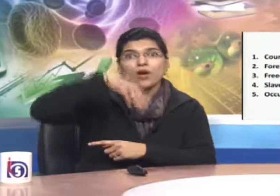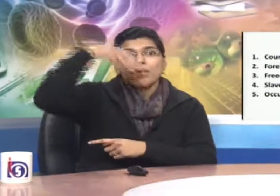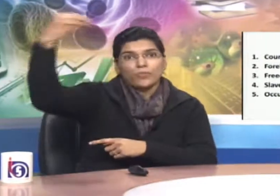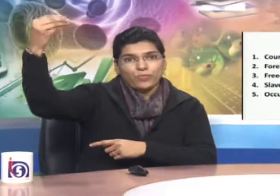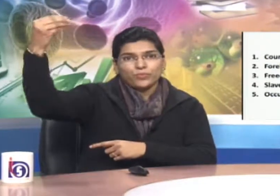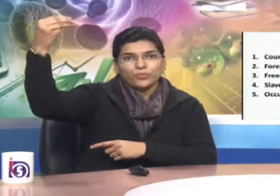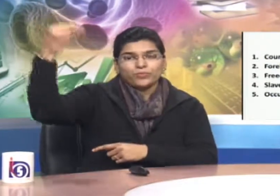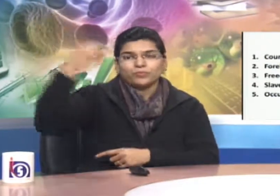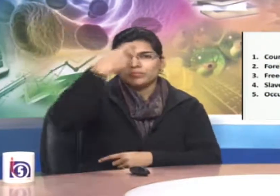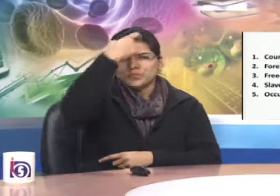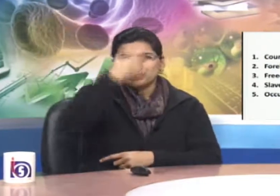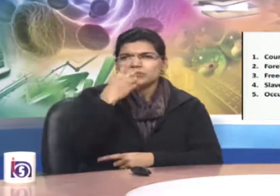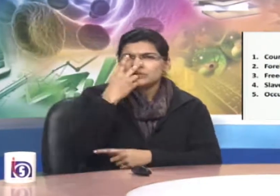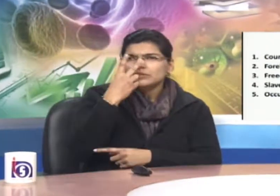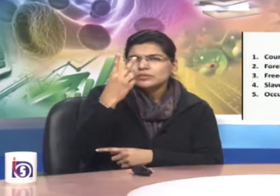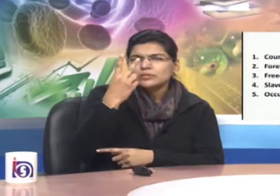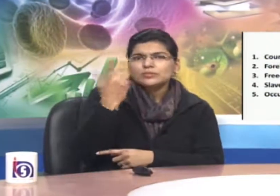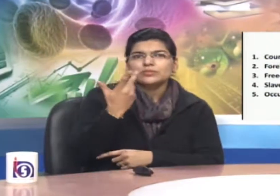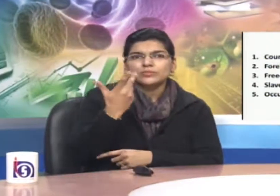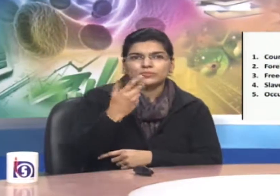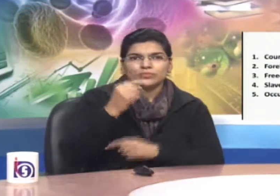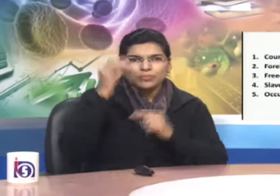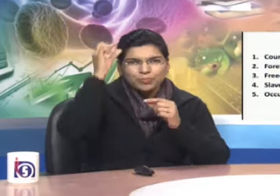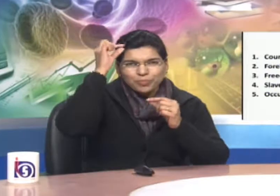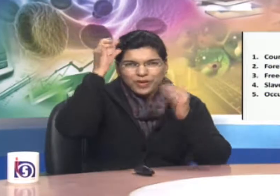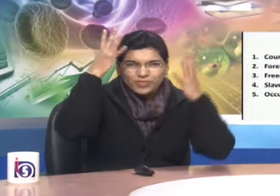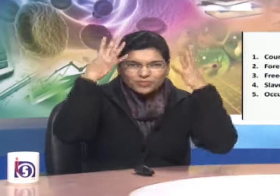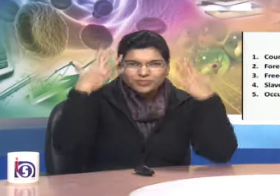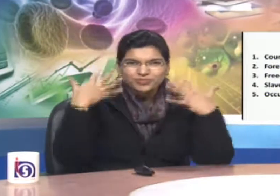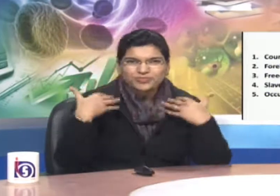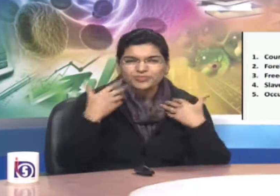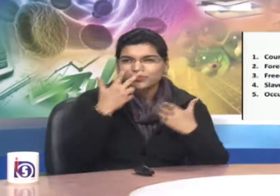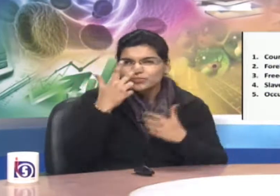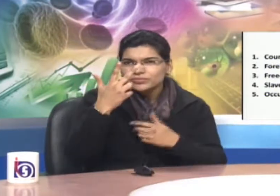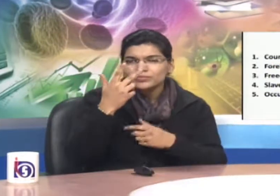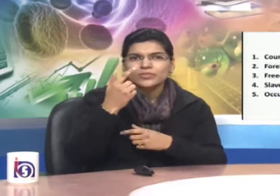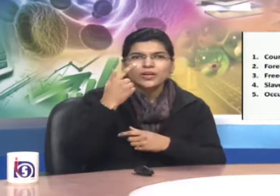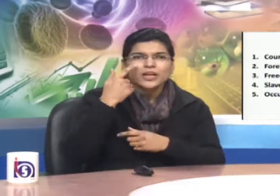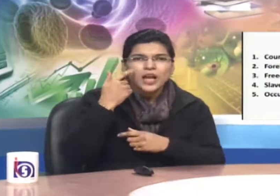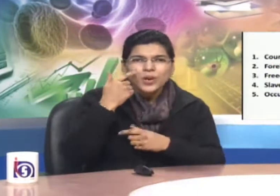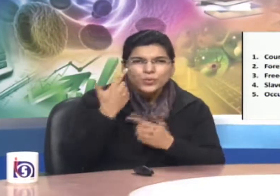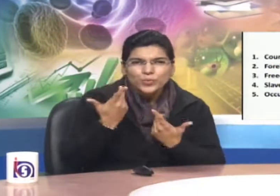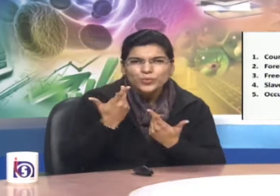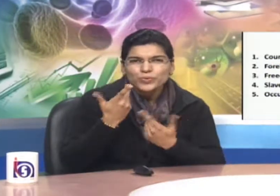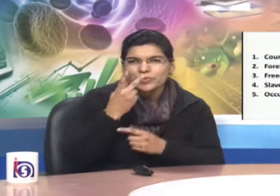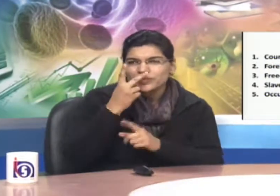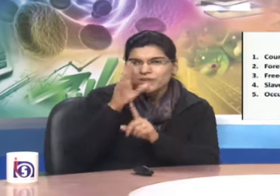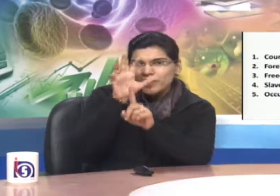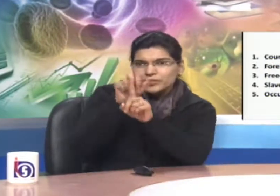foreign, outside India, foreign country, foreign people.